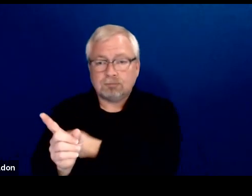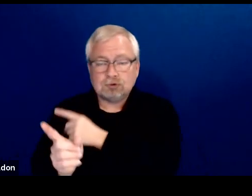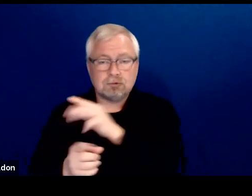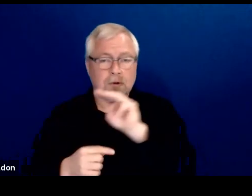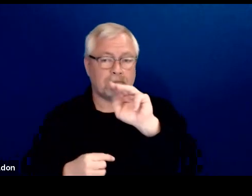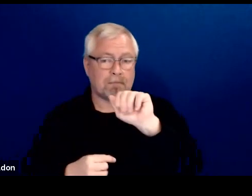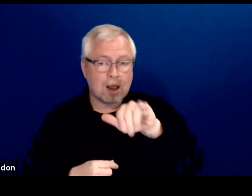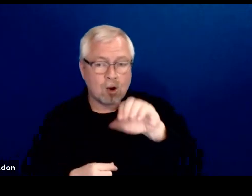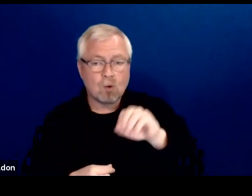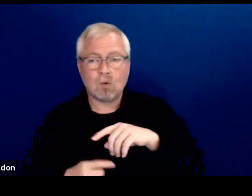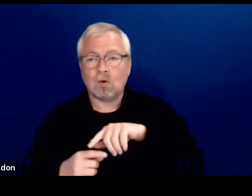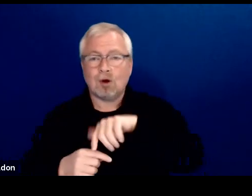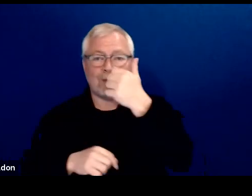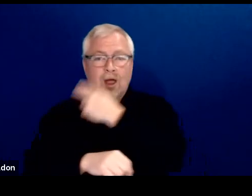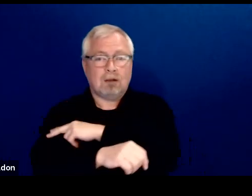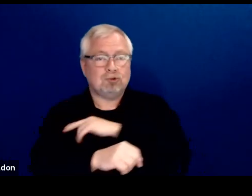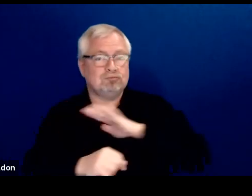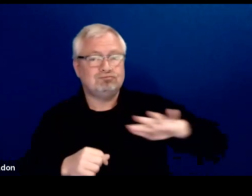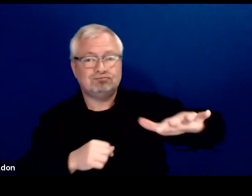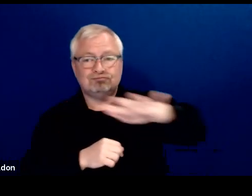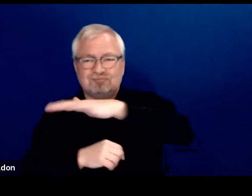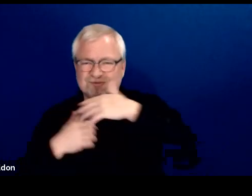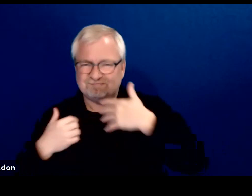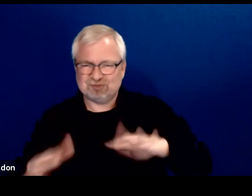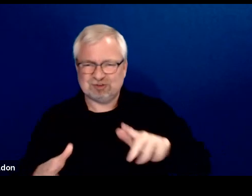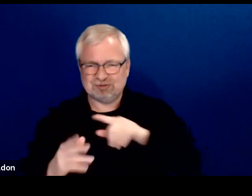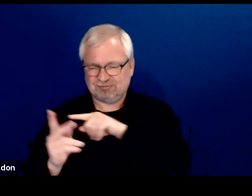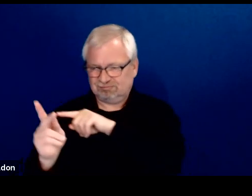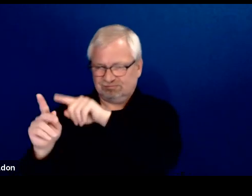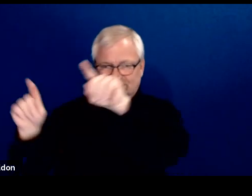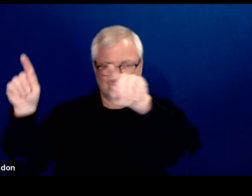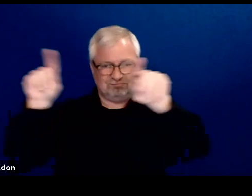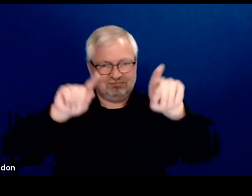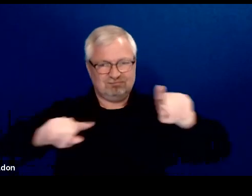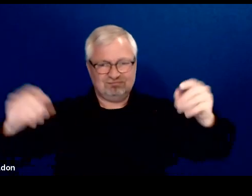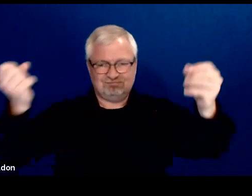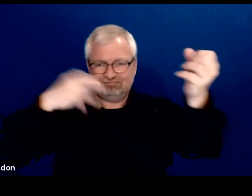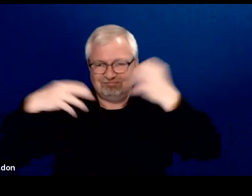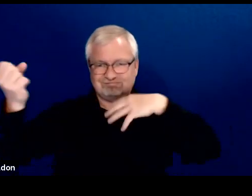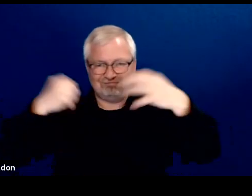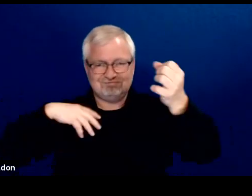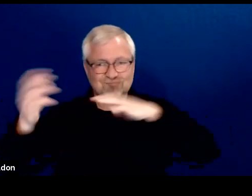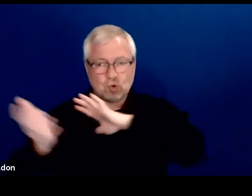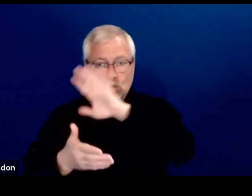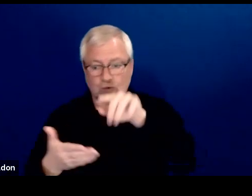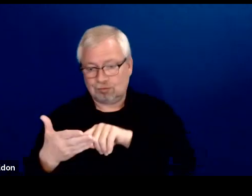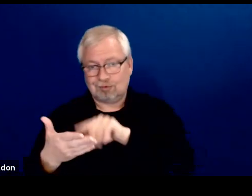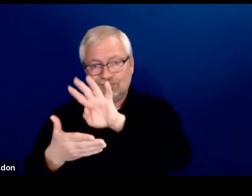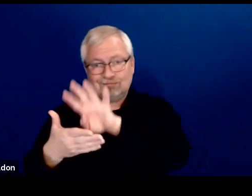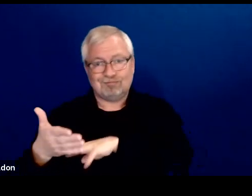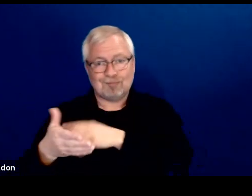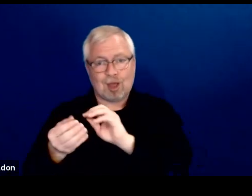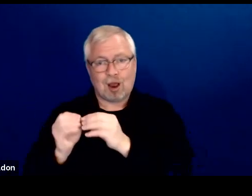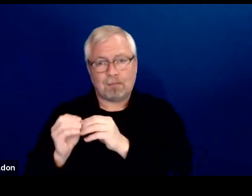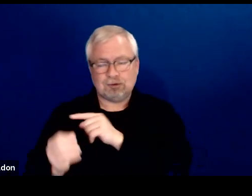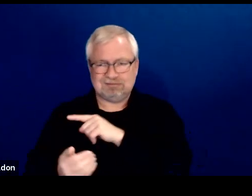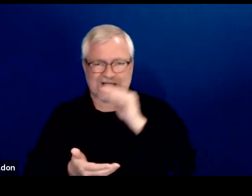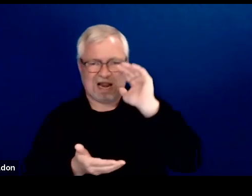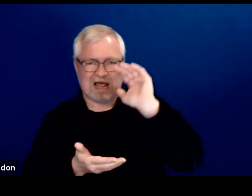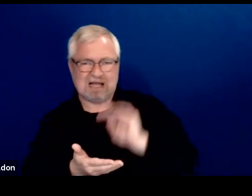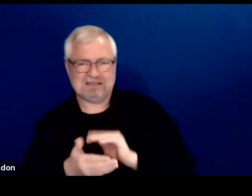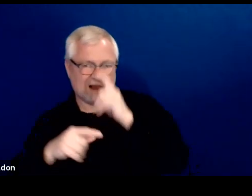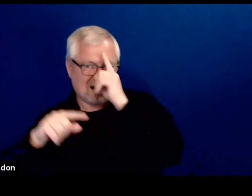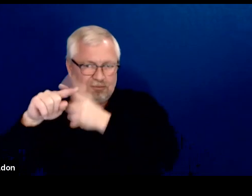modeling that is not as optimistic as ours. It's a little more, that the peak comes a